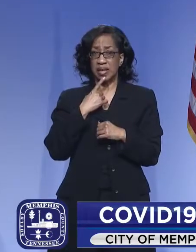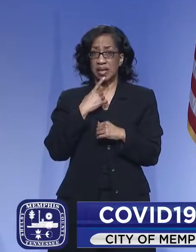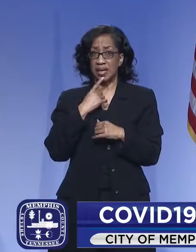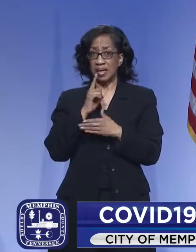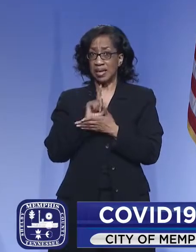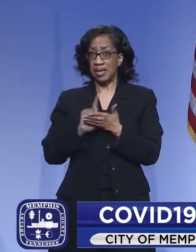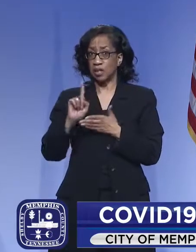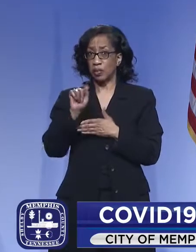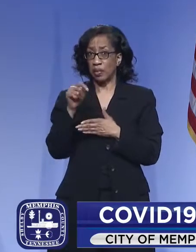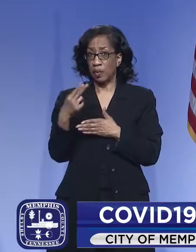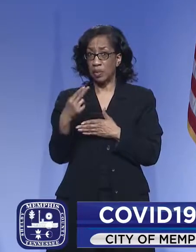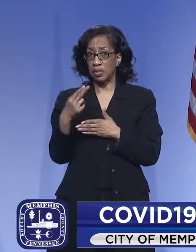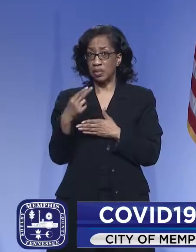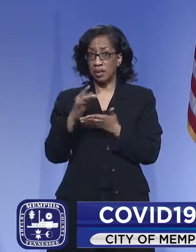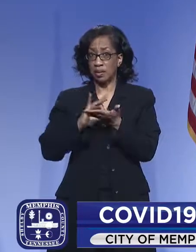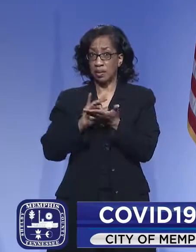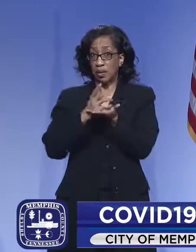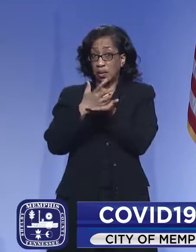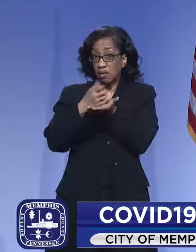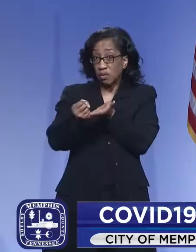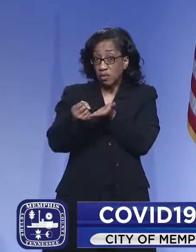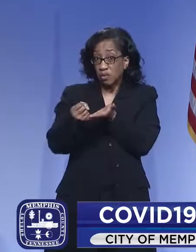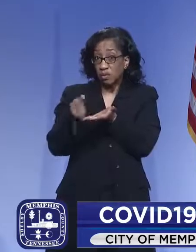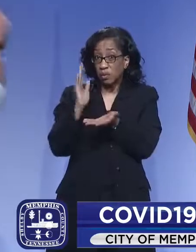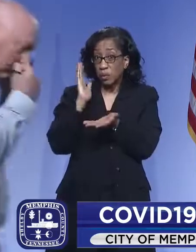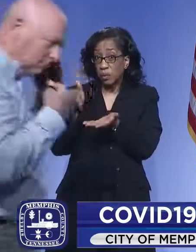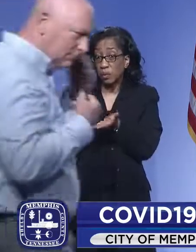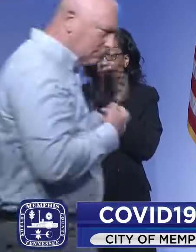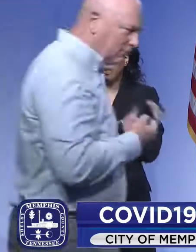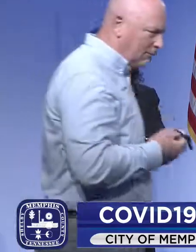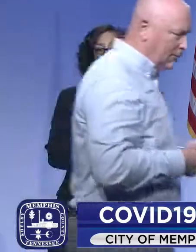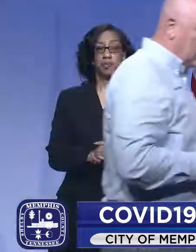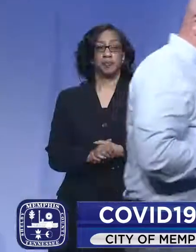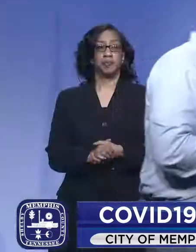next Thursday, headed into Easter weekend?